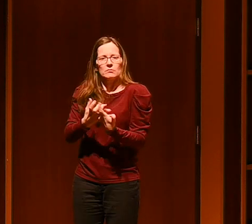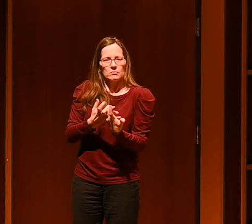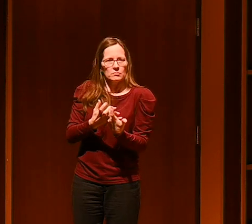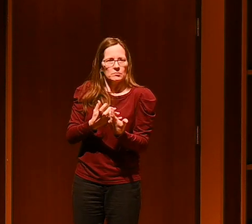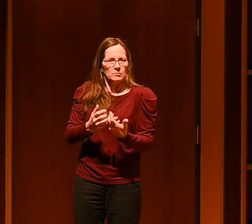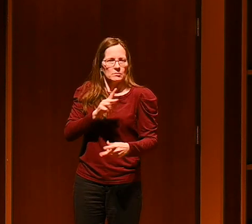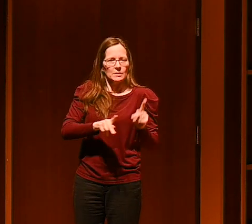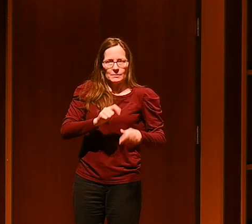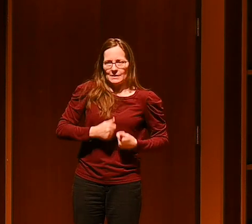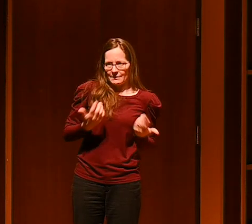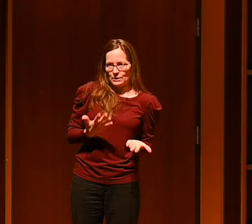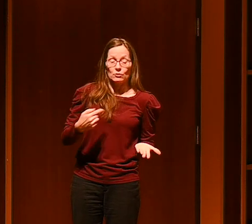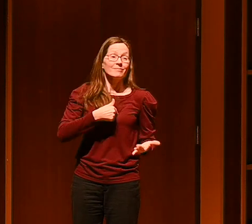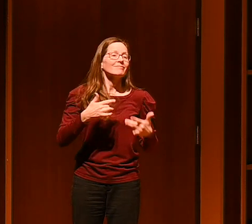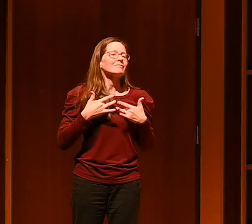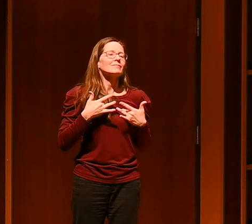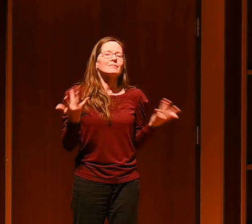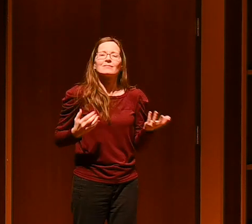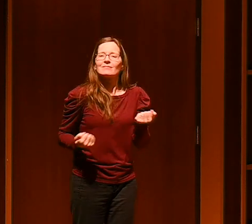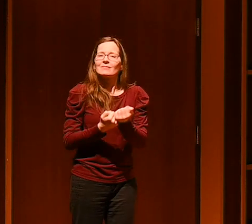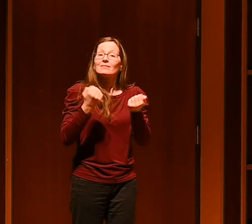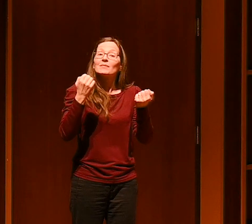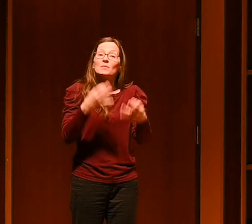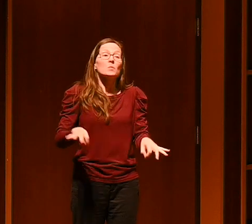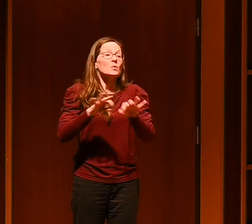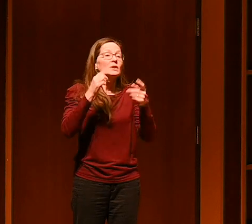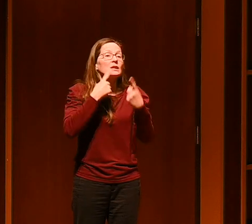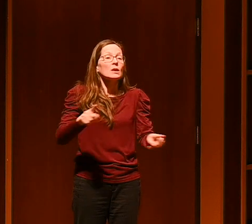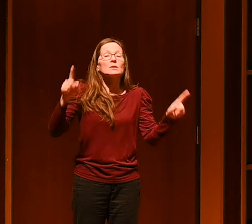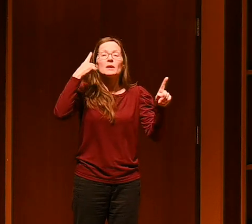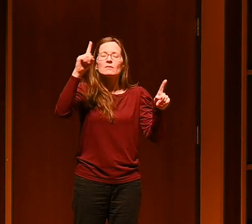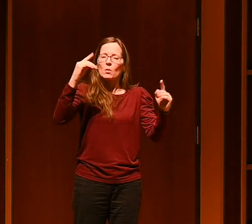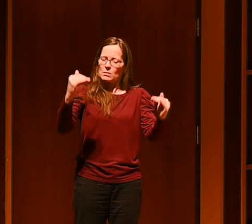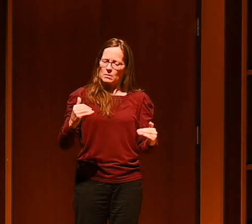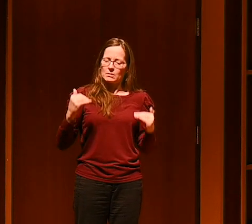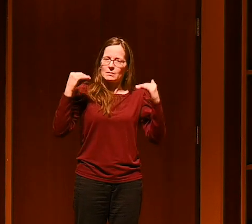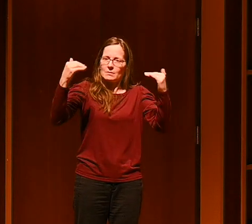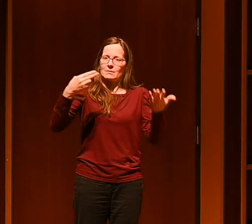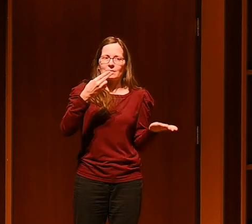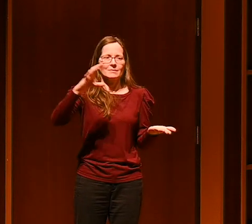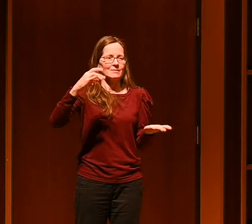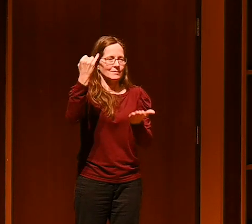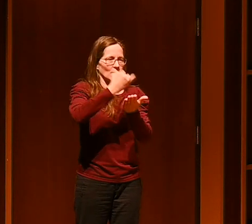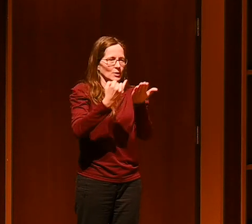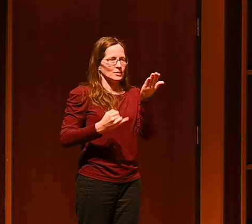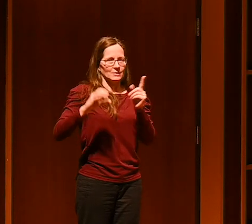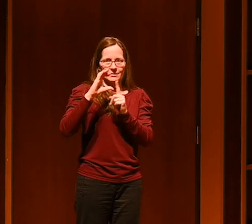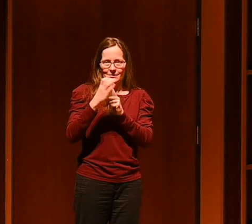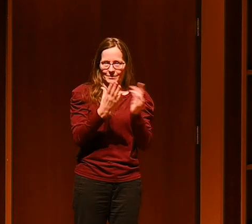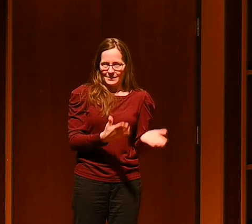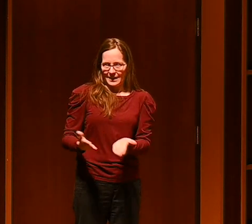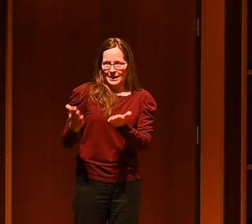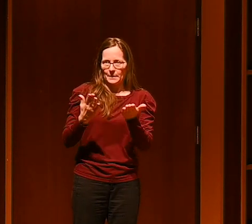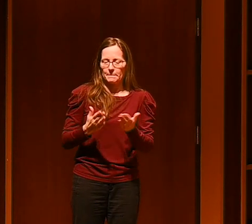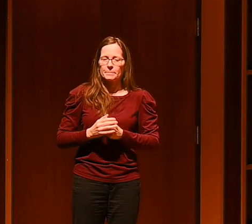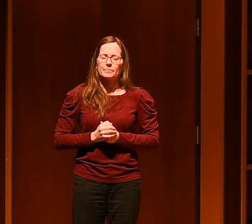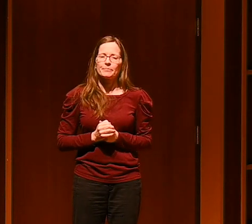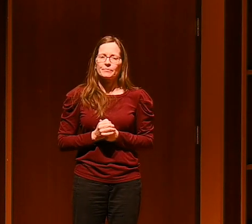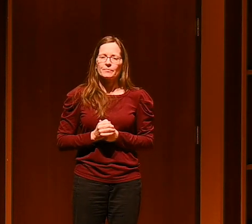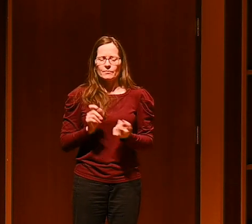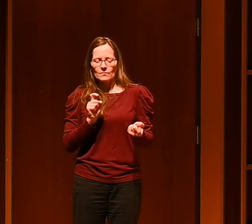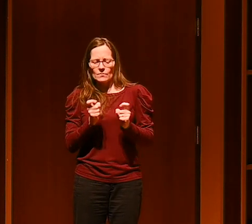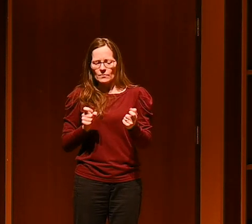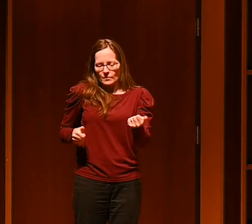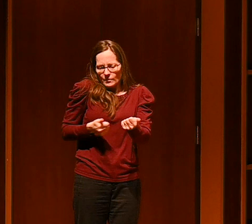thrilled to support this important announcement to elevate the Howard County Arts and Cultural Plan. Updates to the arts and